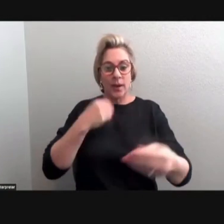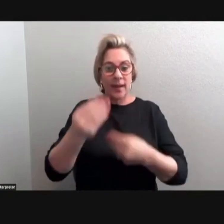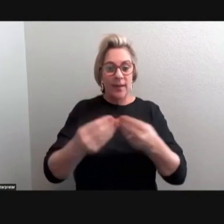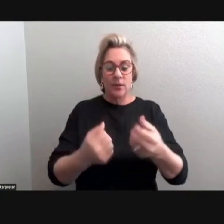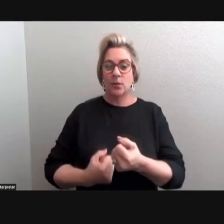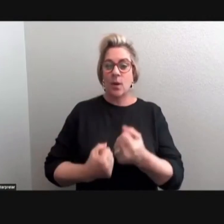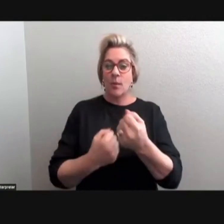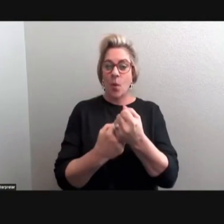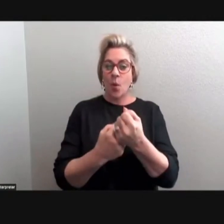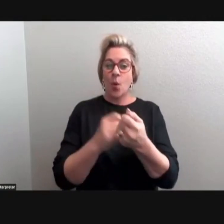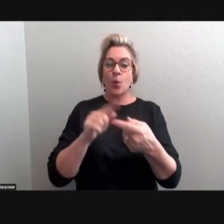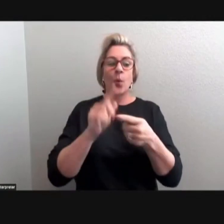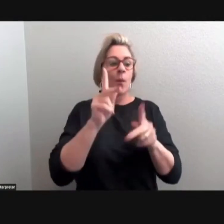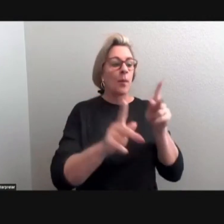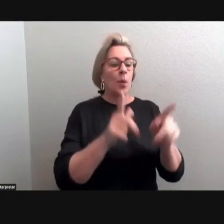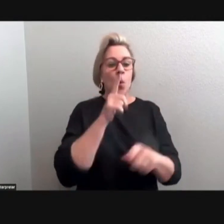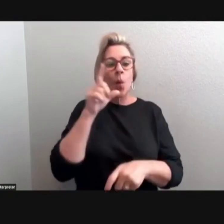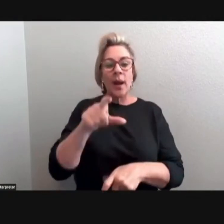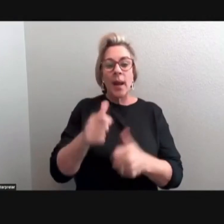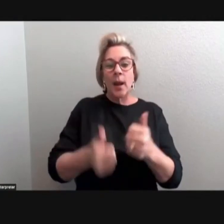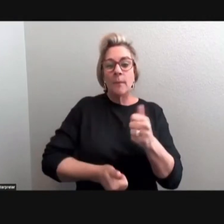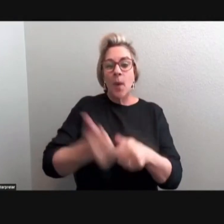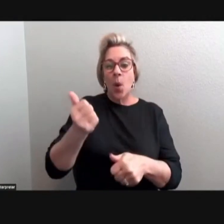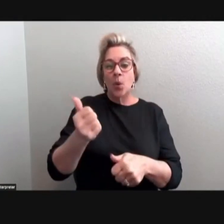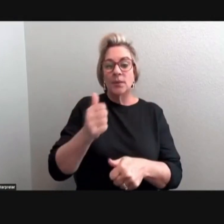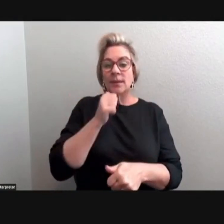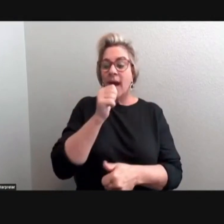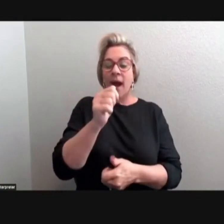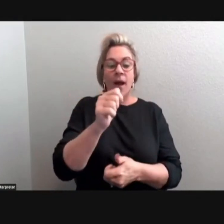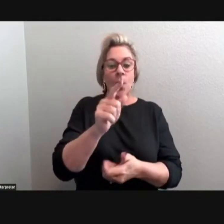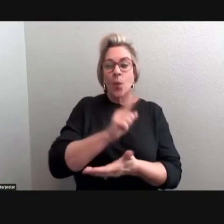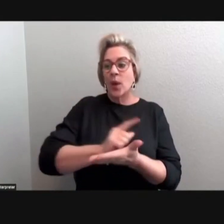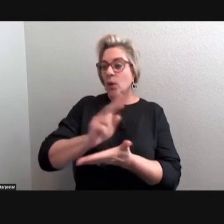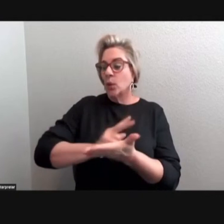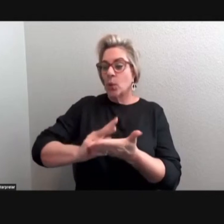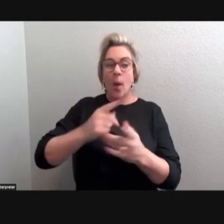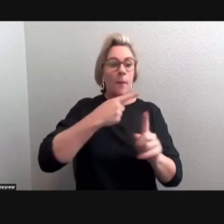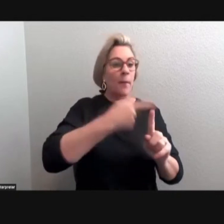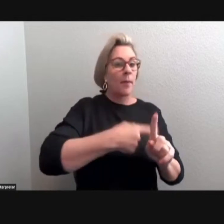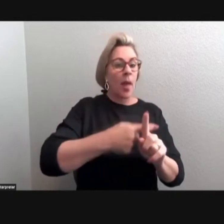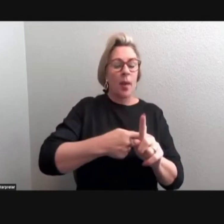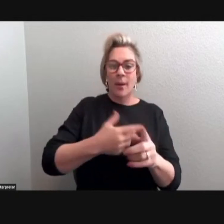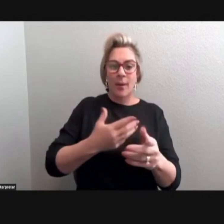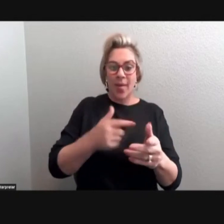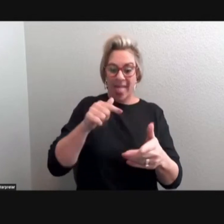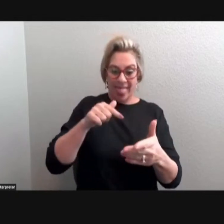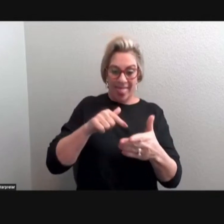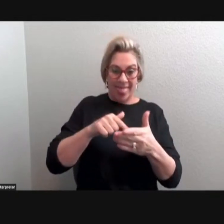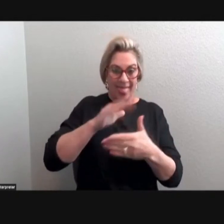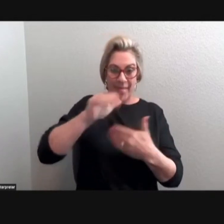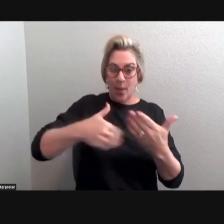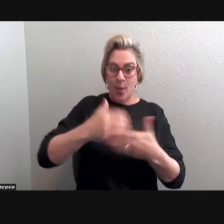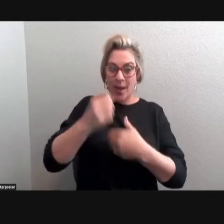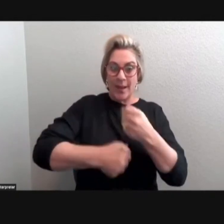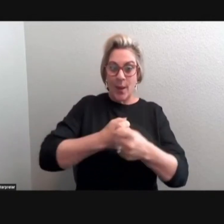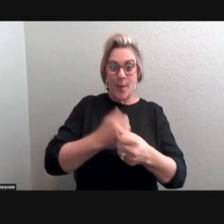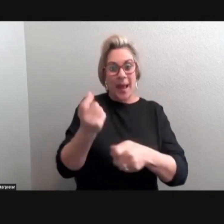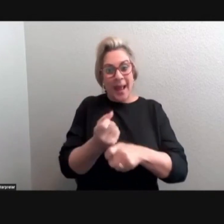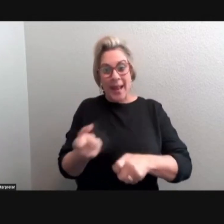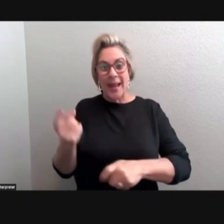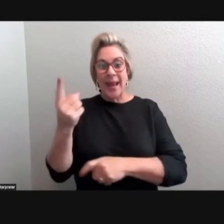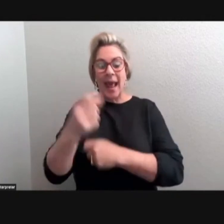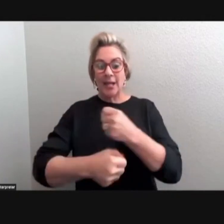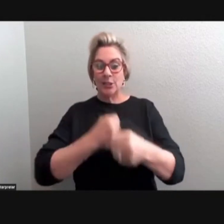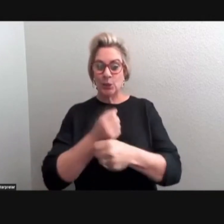to those who need it most, not for weeks or months, but throughout this year and into the next, as we move past triage